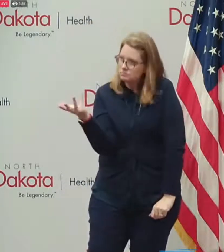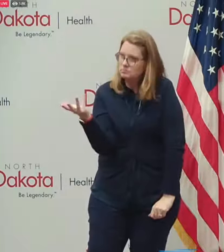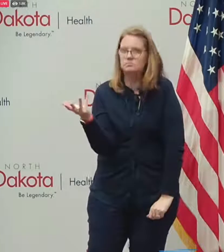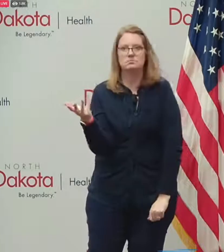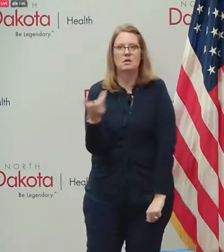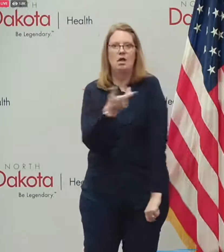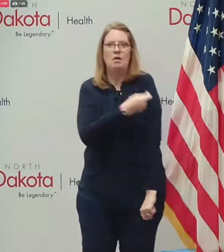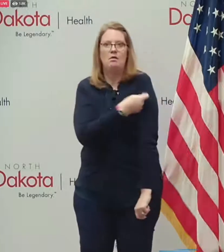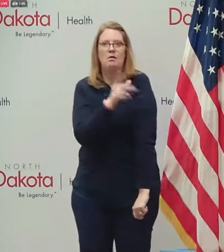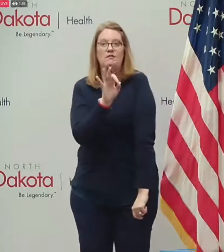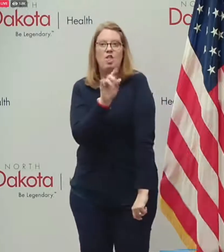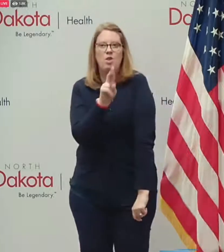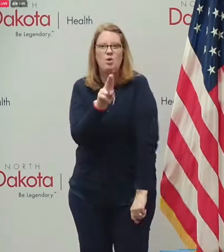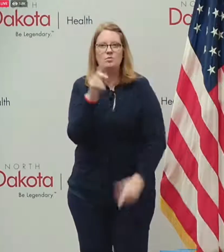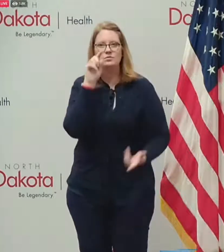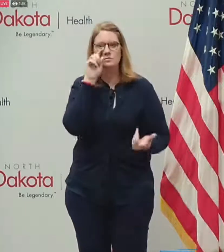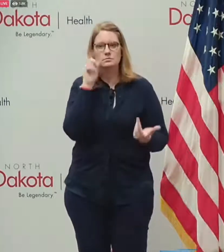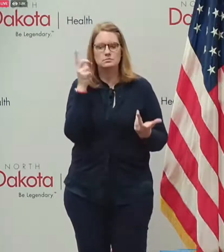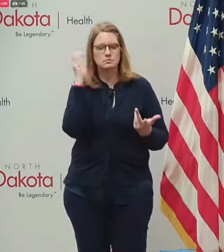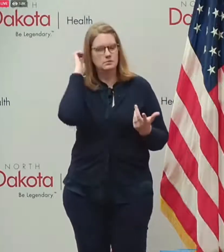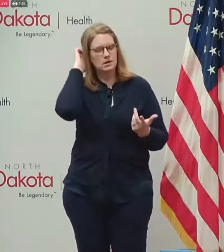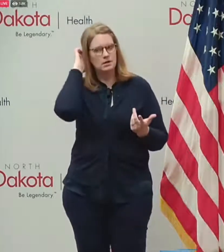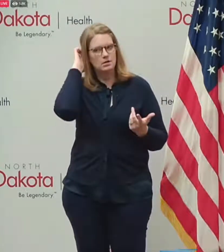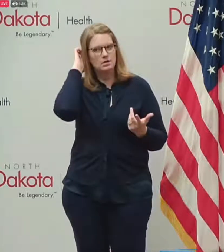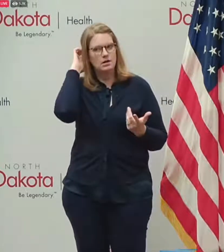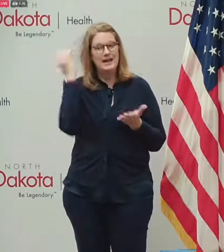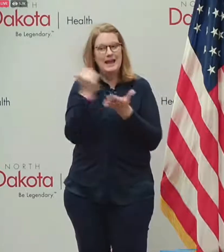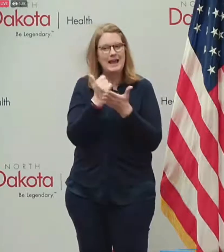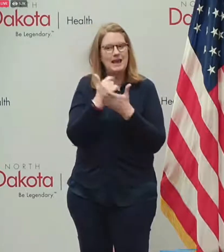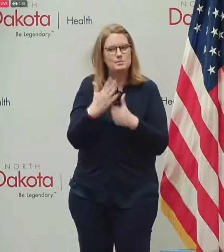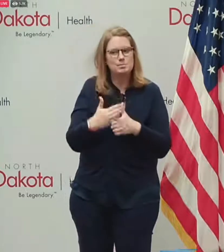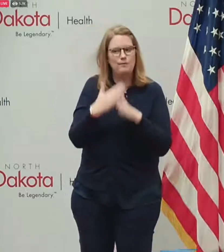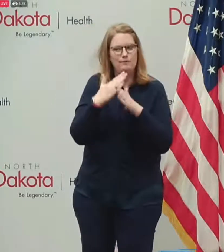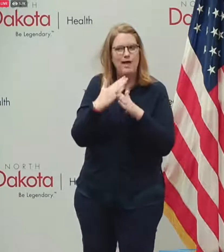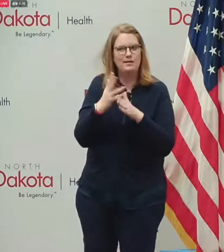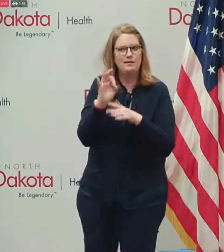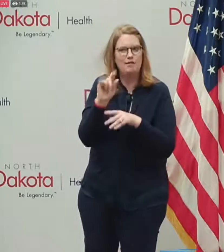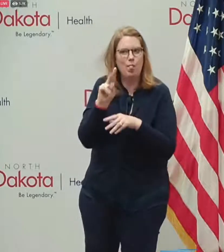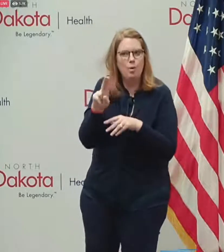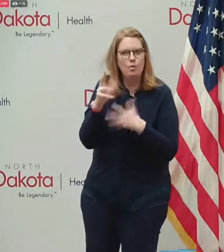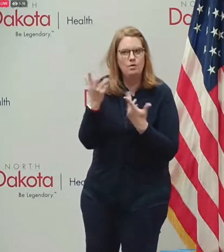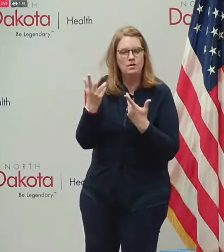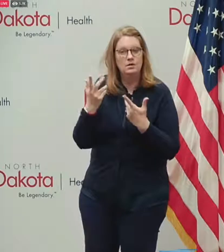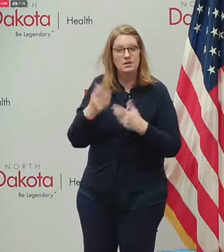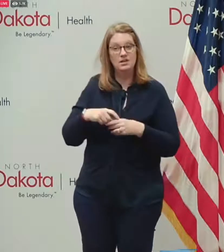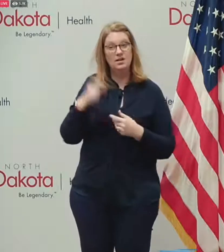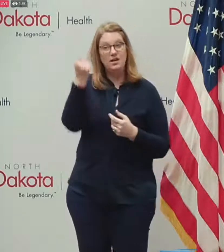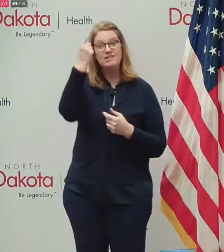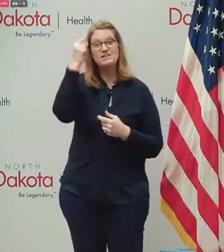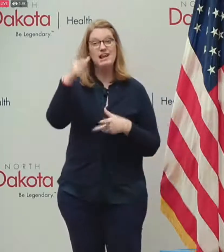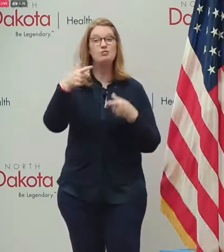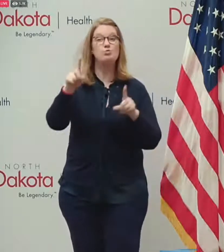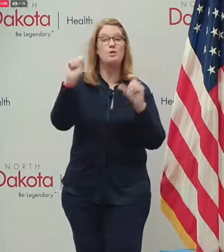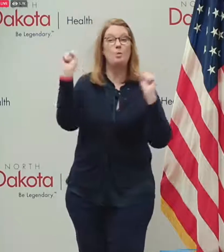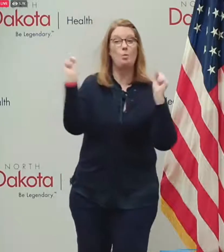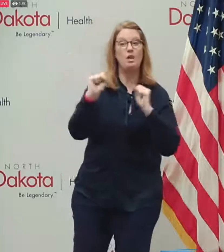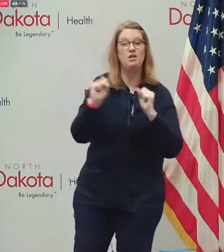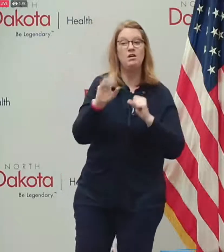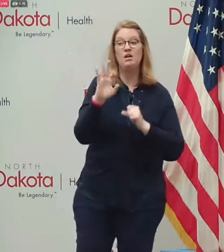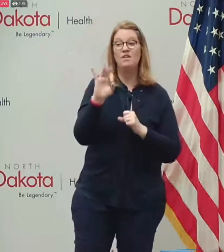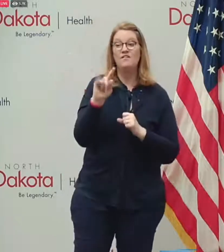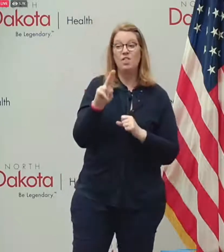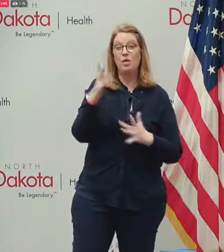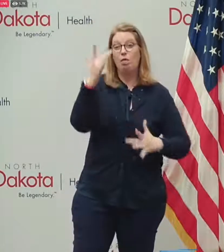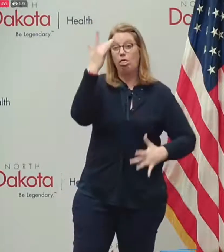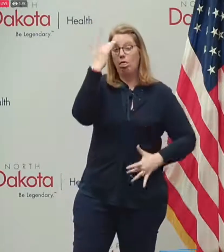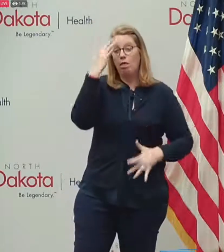to protect you from a non-COVID flu illness. That flu in the wintertime usually drives up hospitalizations. If we are not able